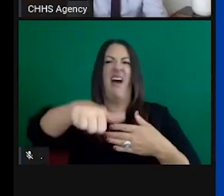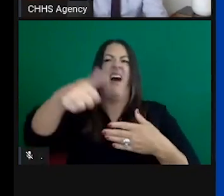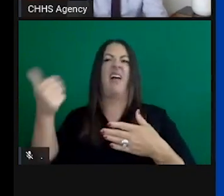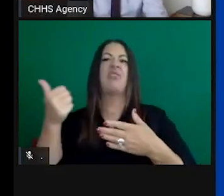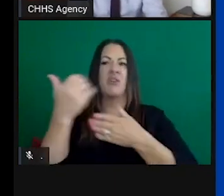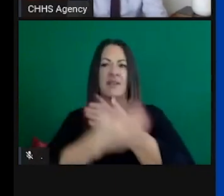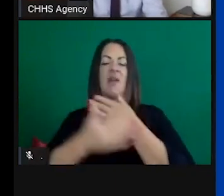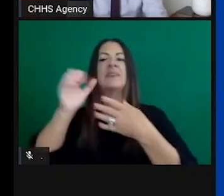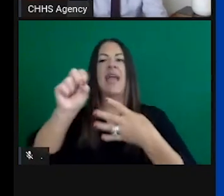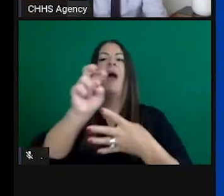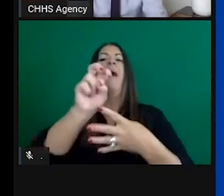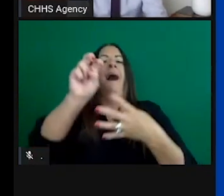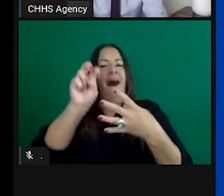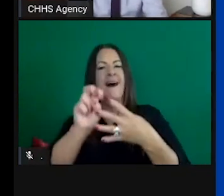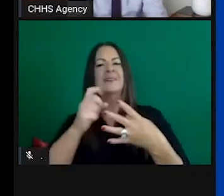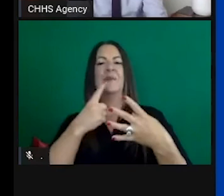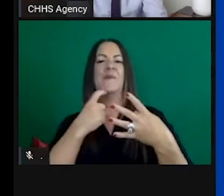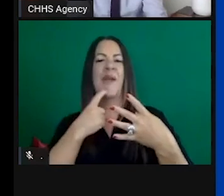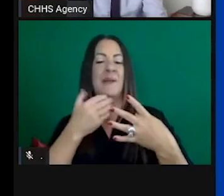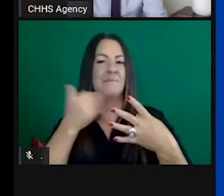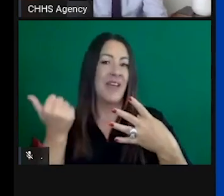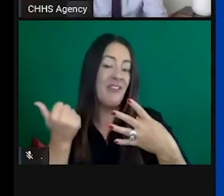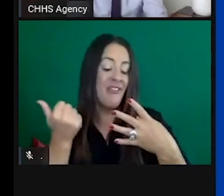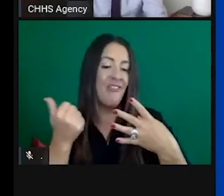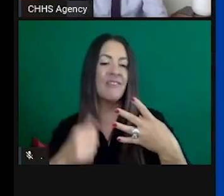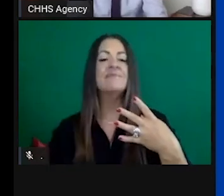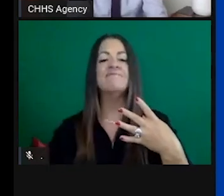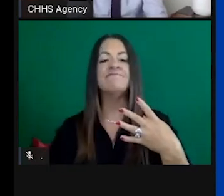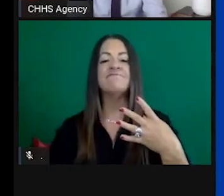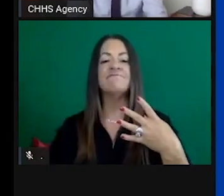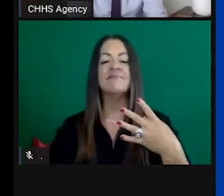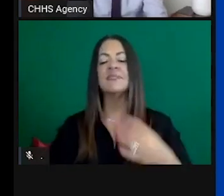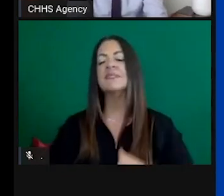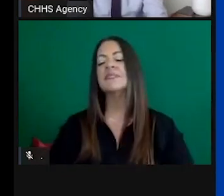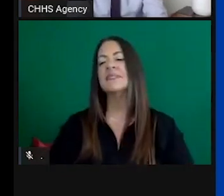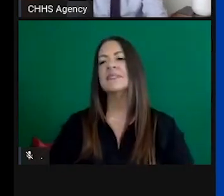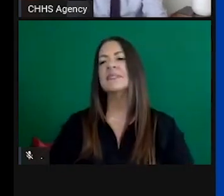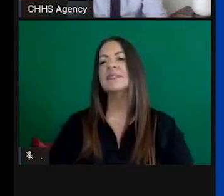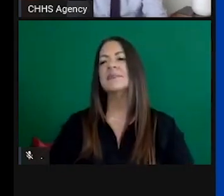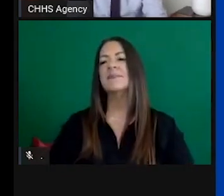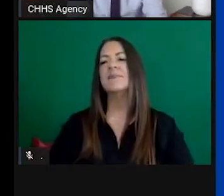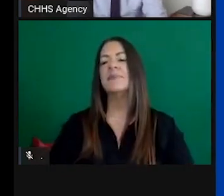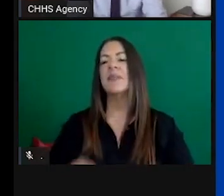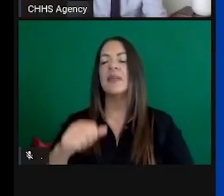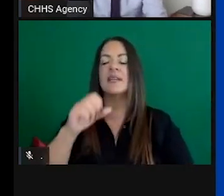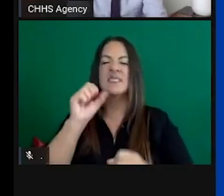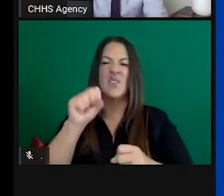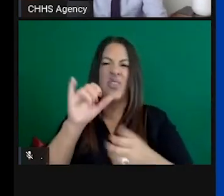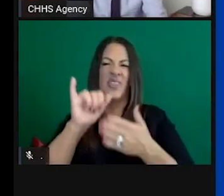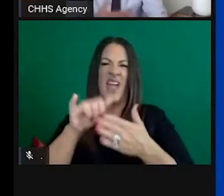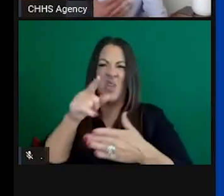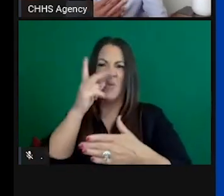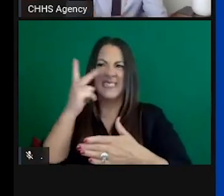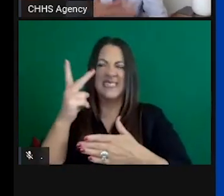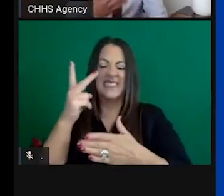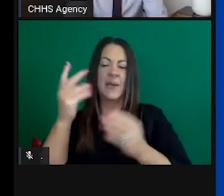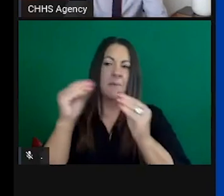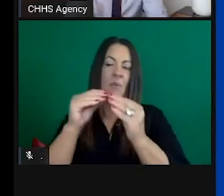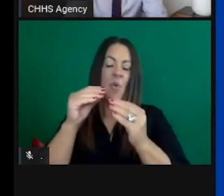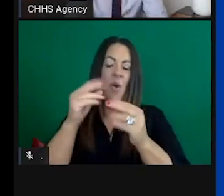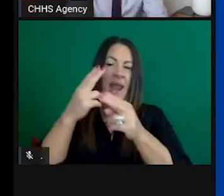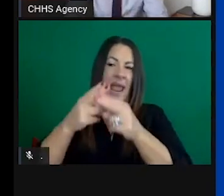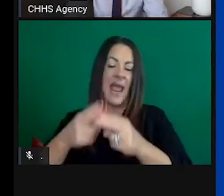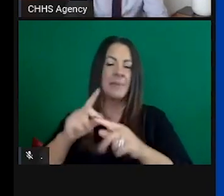as well as test positivity, that some additional counties could move from purple to red next week. Again,